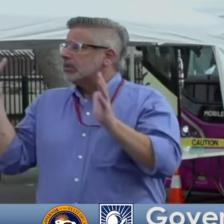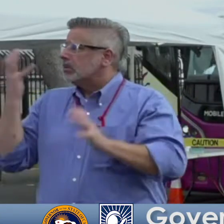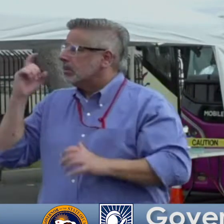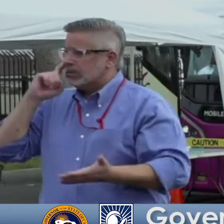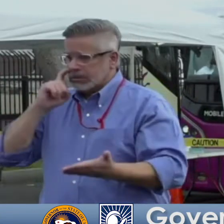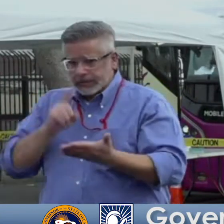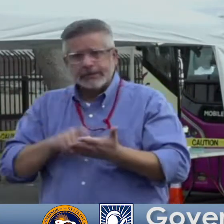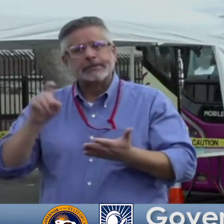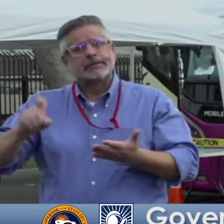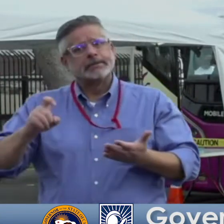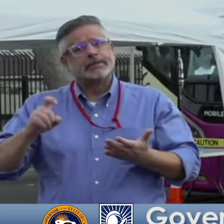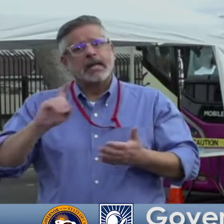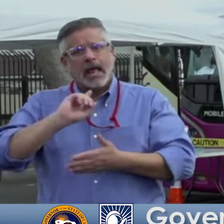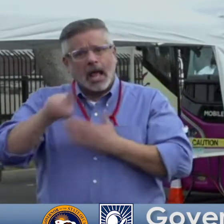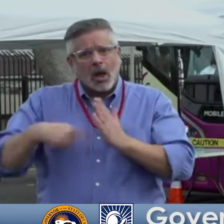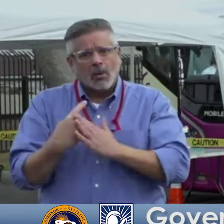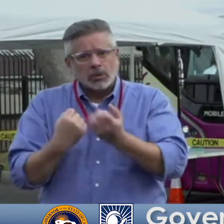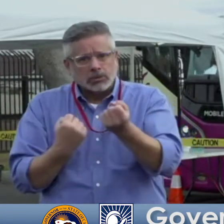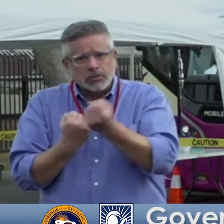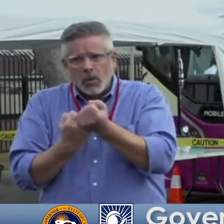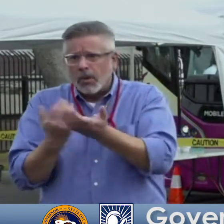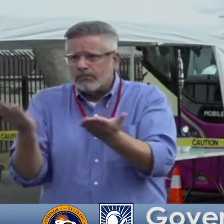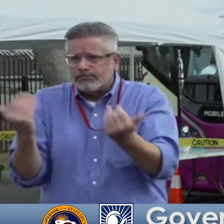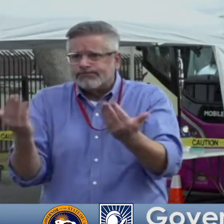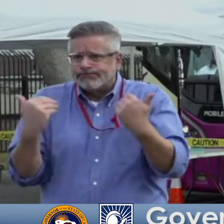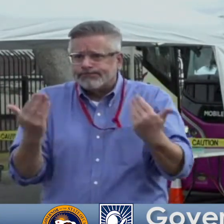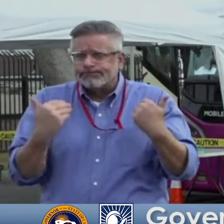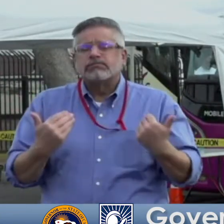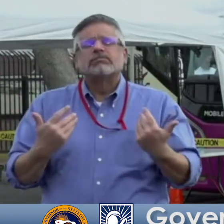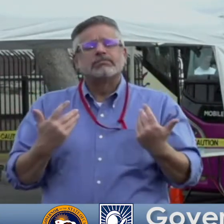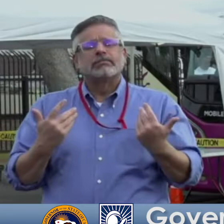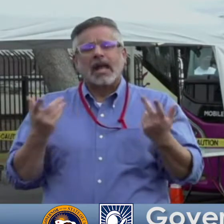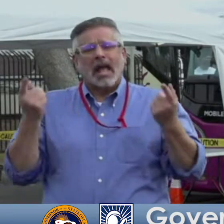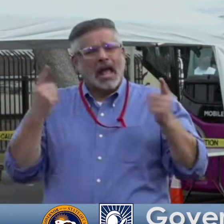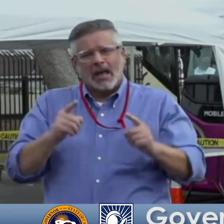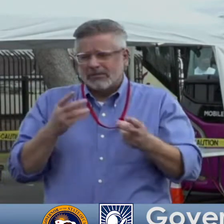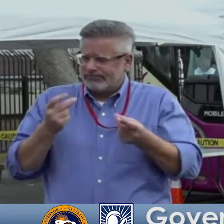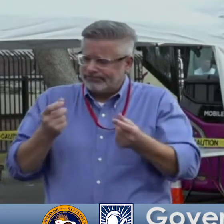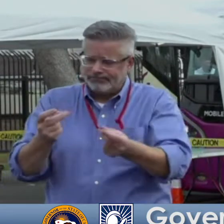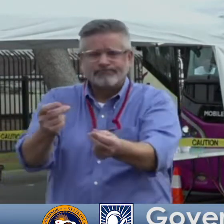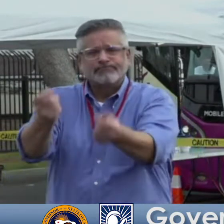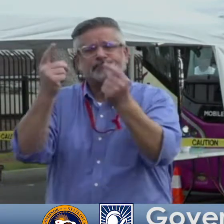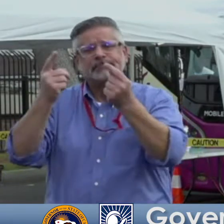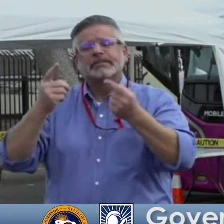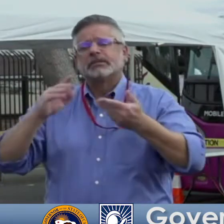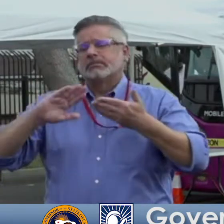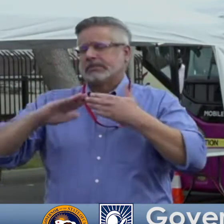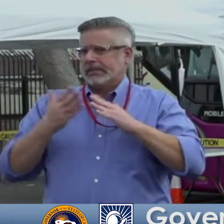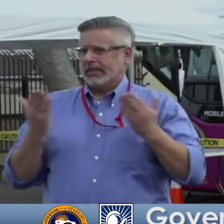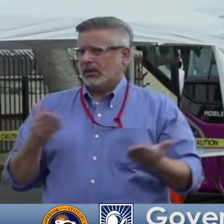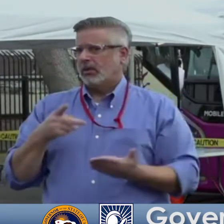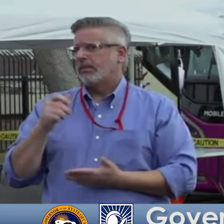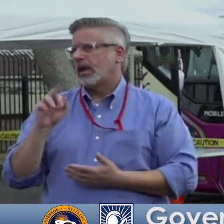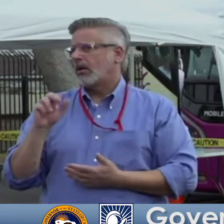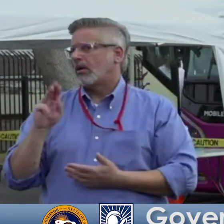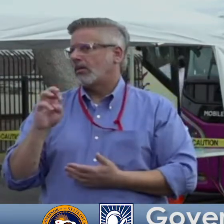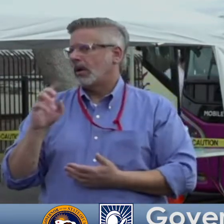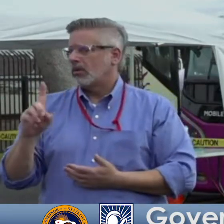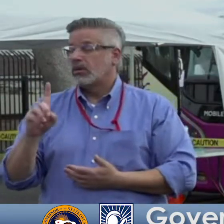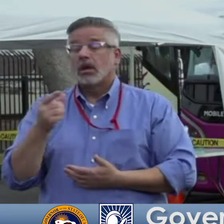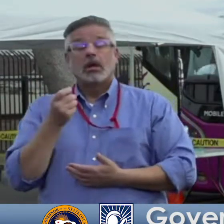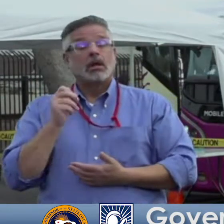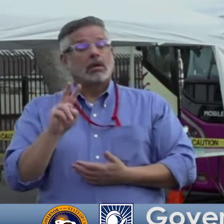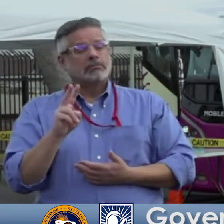for extra hours and extra support. And it all happened very quickly, especially here in the city of Paramount.